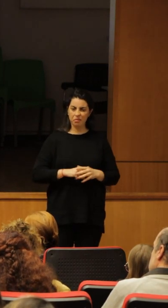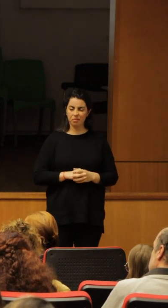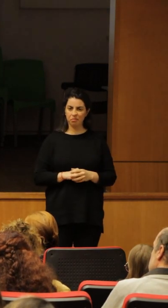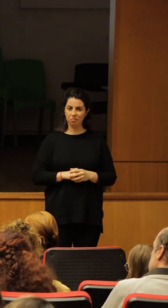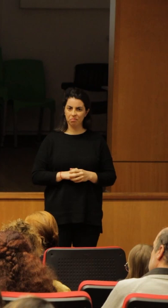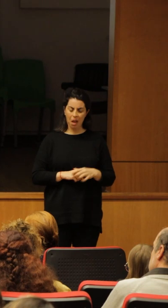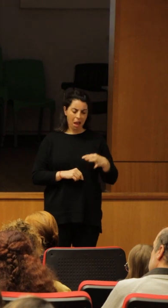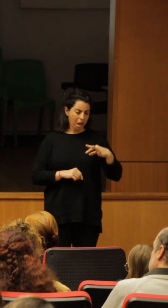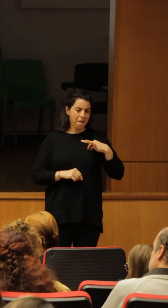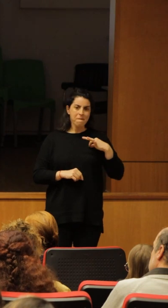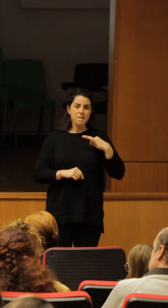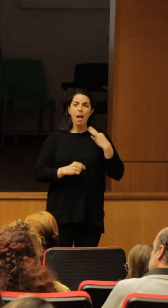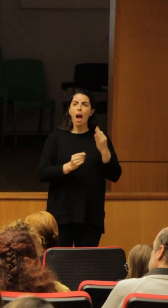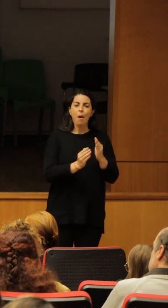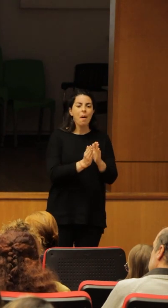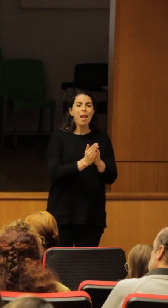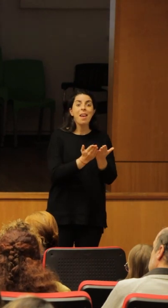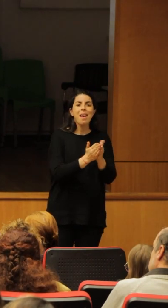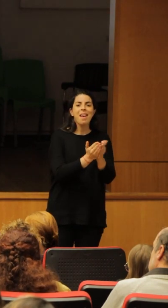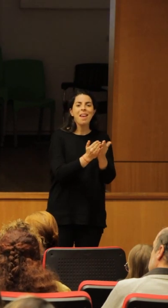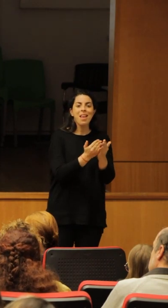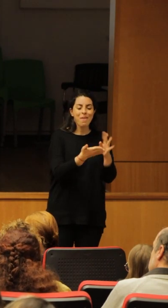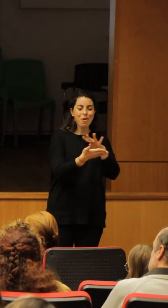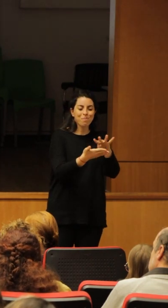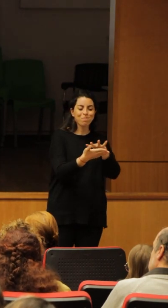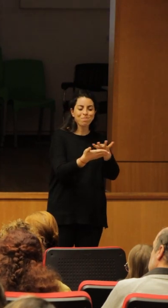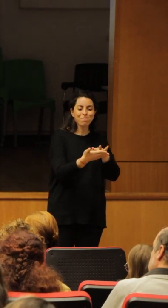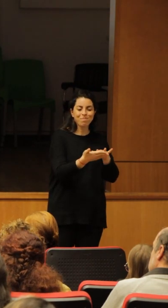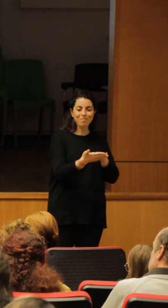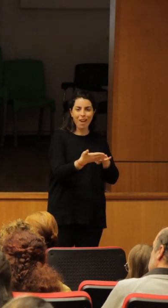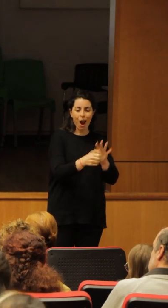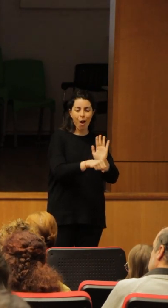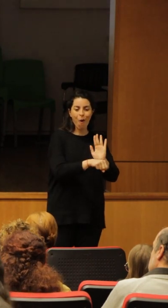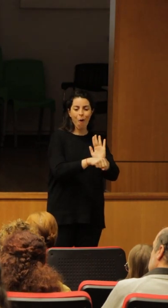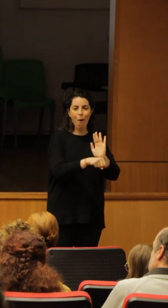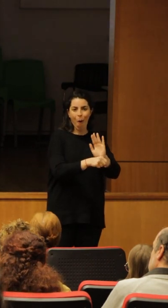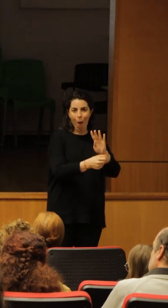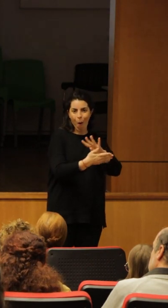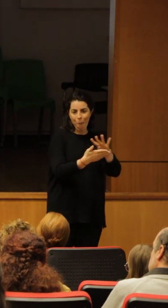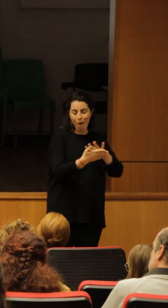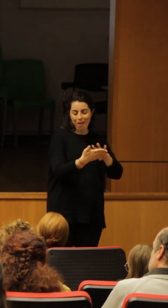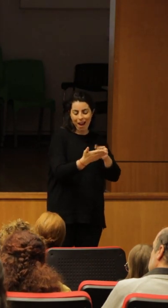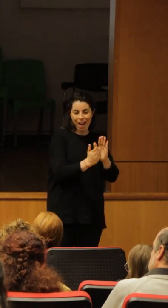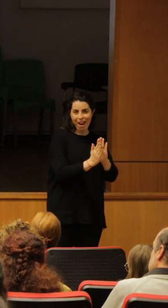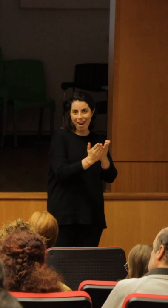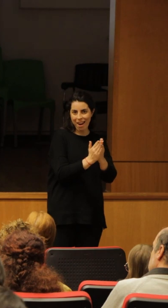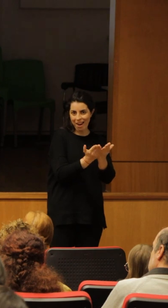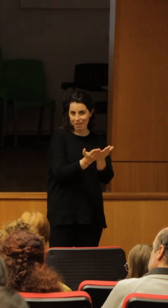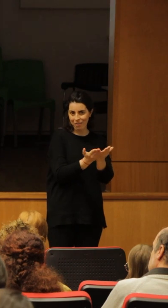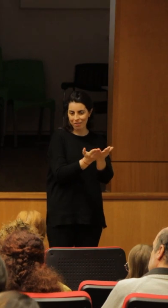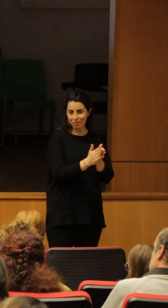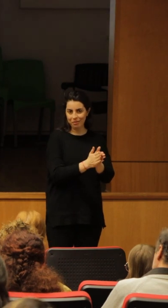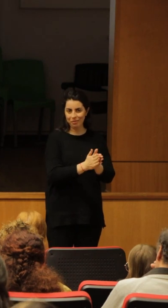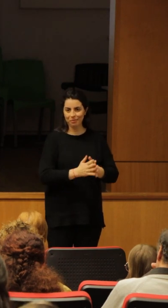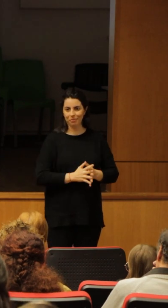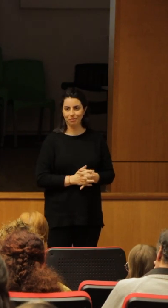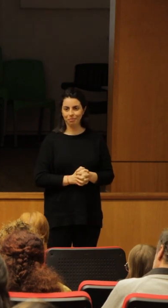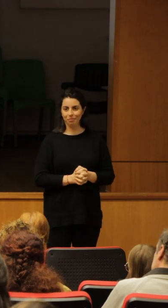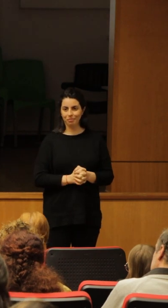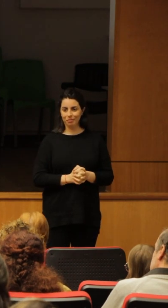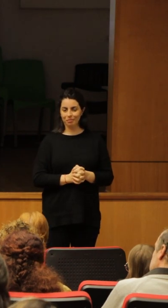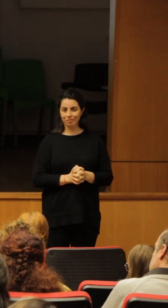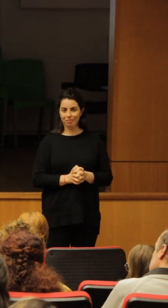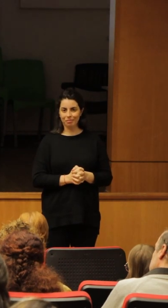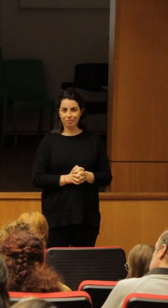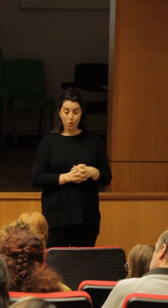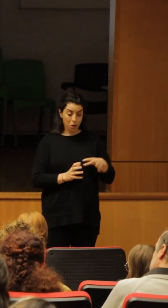book. La vida para el otro es un libro. And if the life is a book, then you are either like an author or a reader.